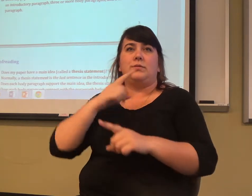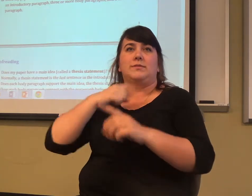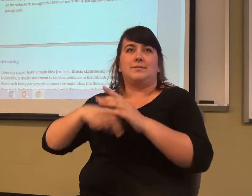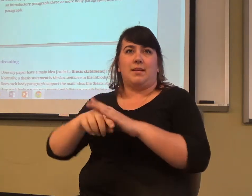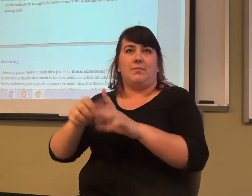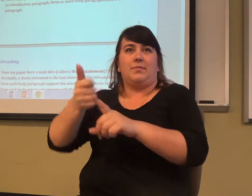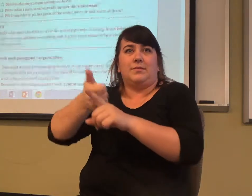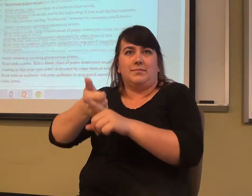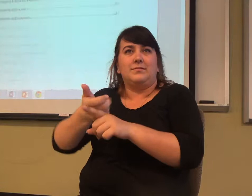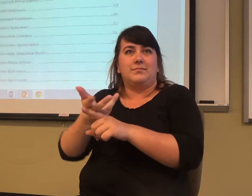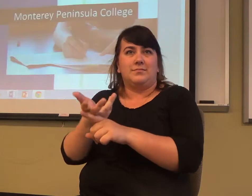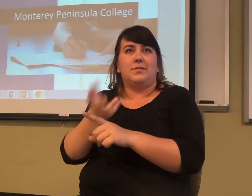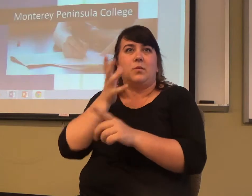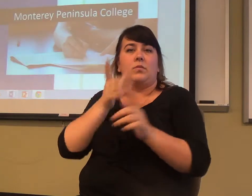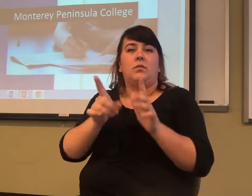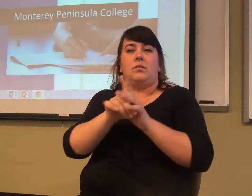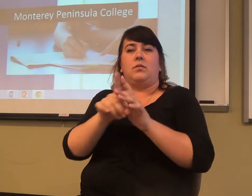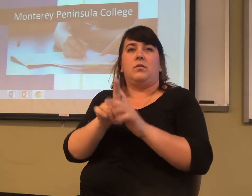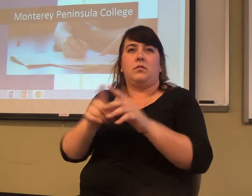week's content.